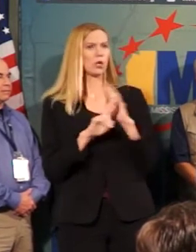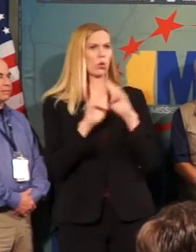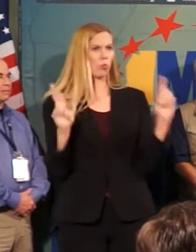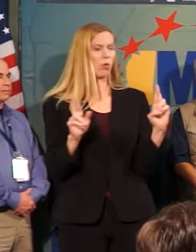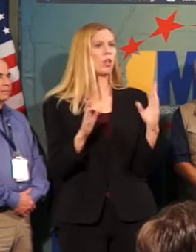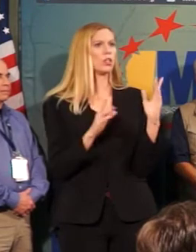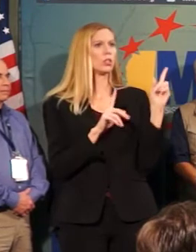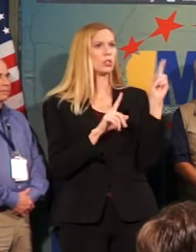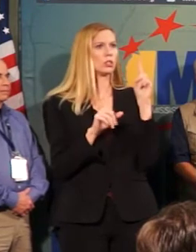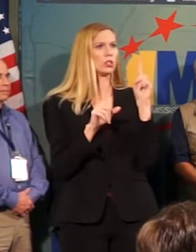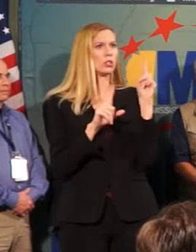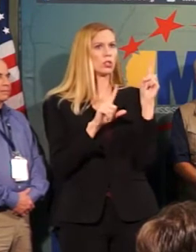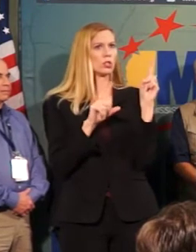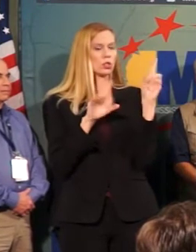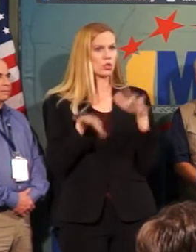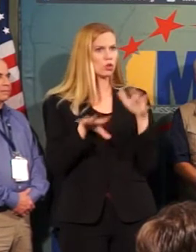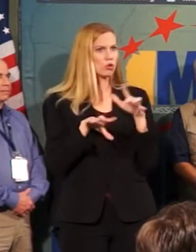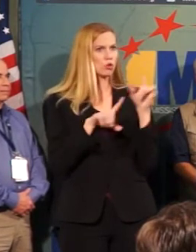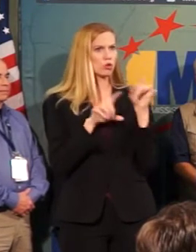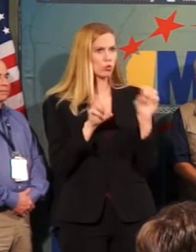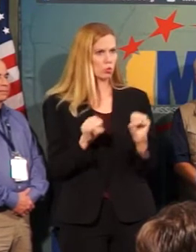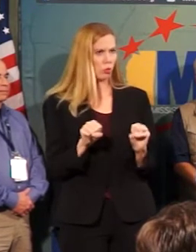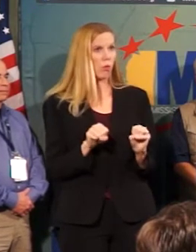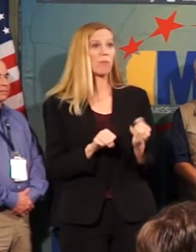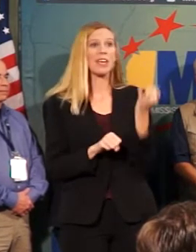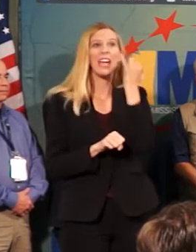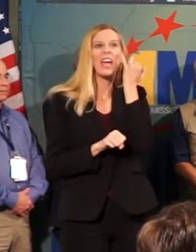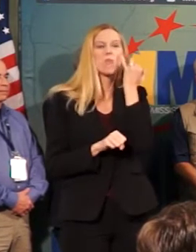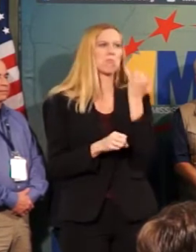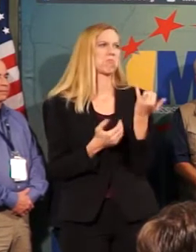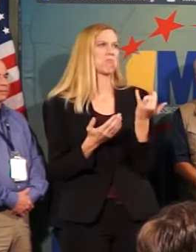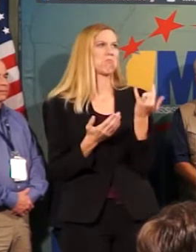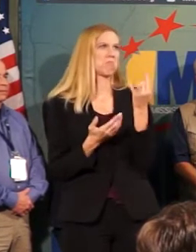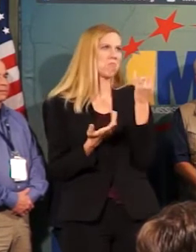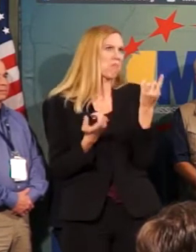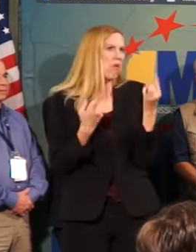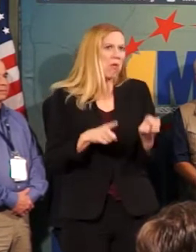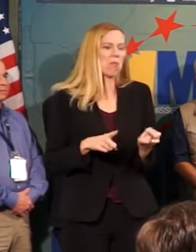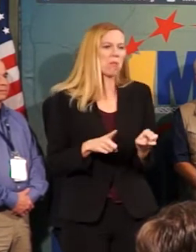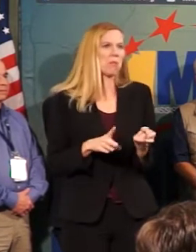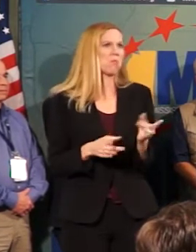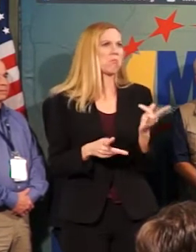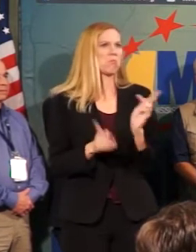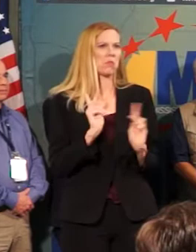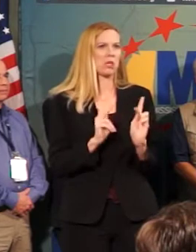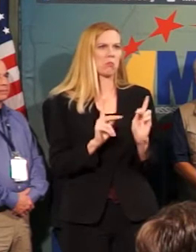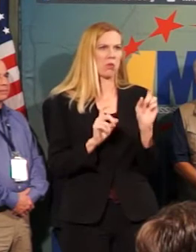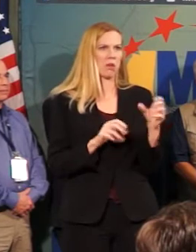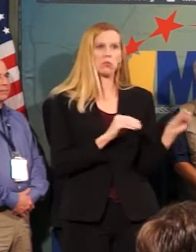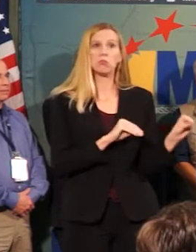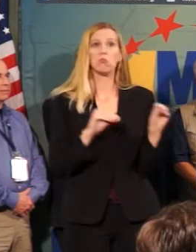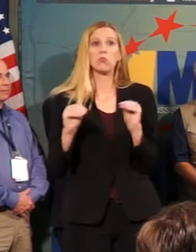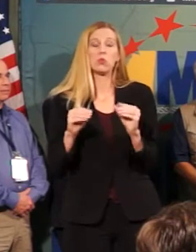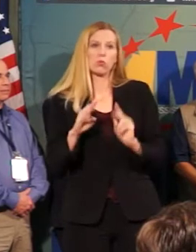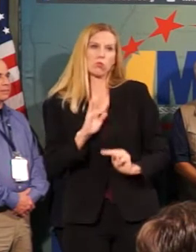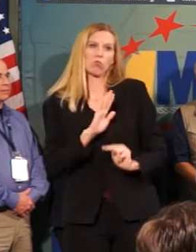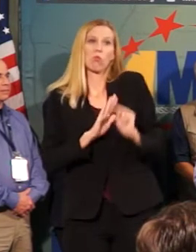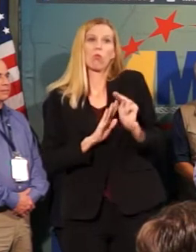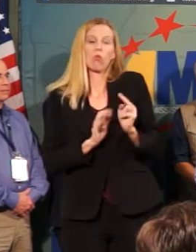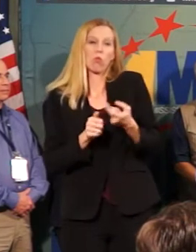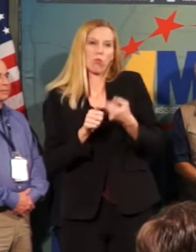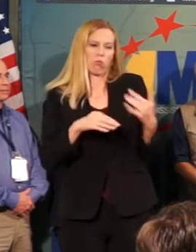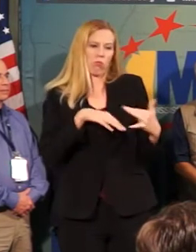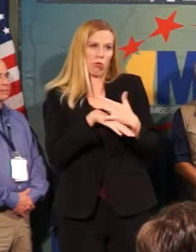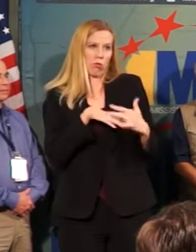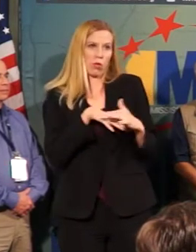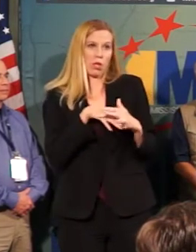any evacuees that might come in off of the coast, and also to be aware that tornadoes and floods are